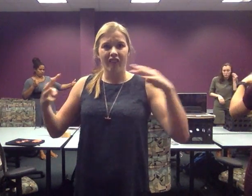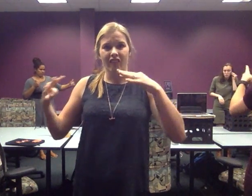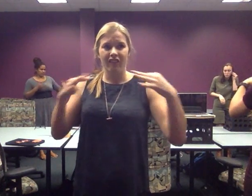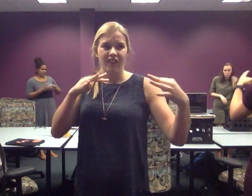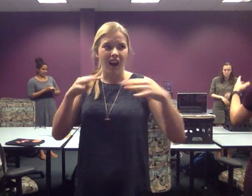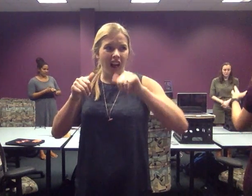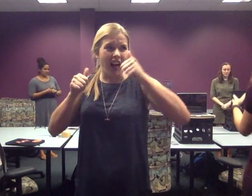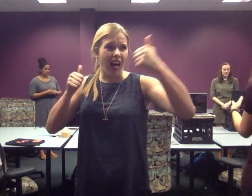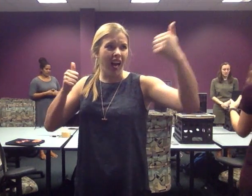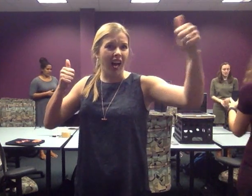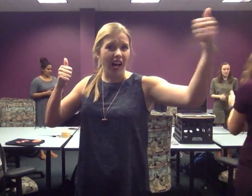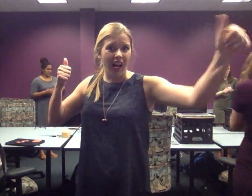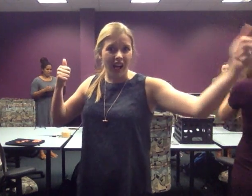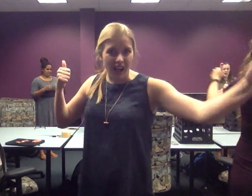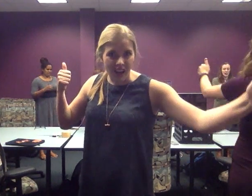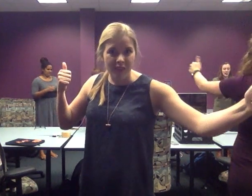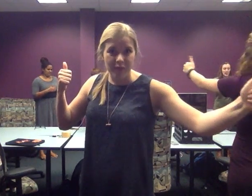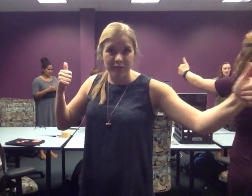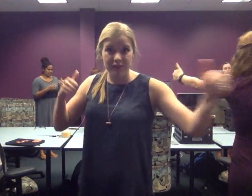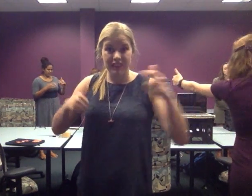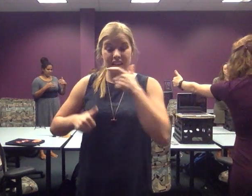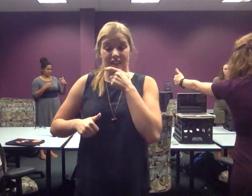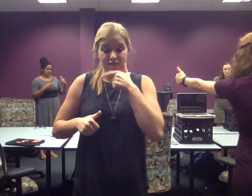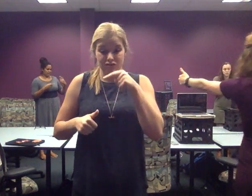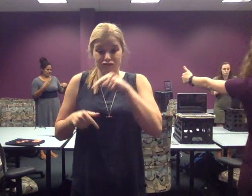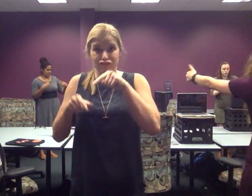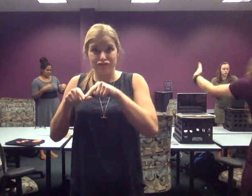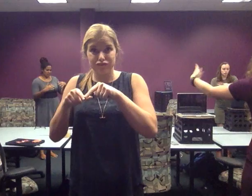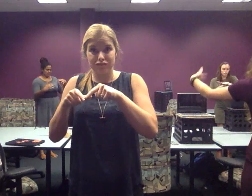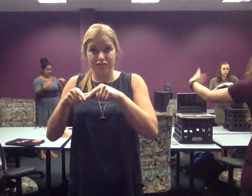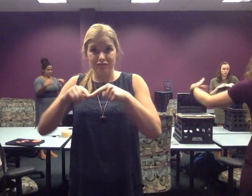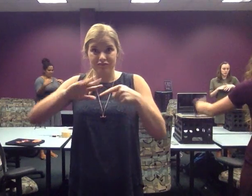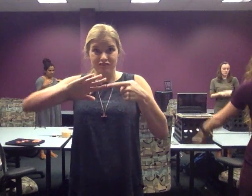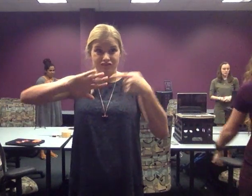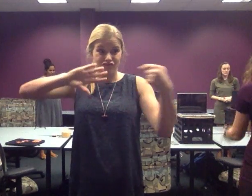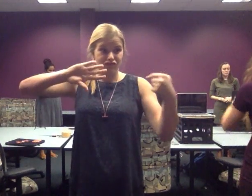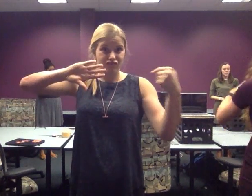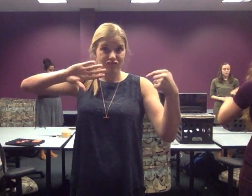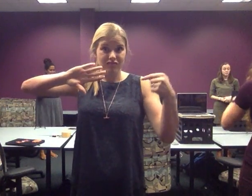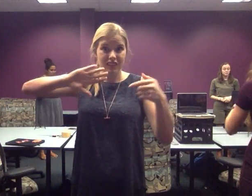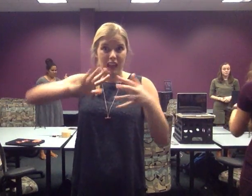They were way across an ocean. Right? Distance was a problem, and Brett?